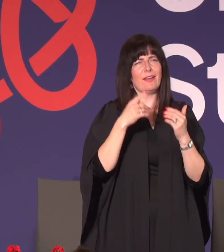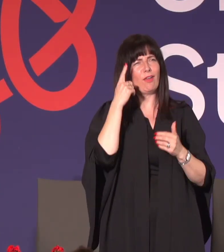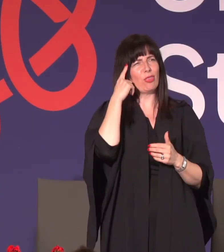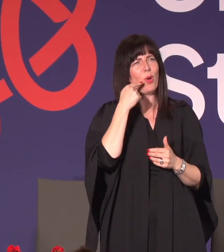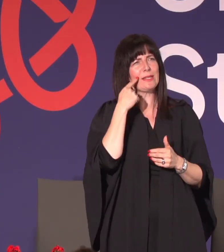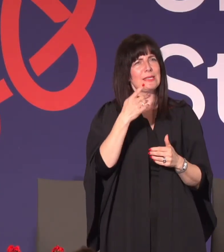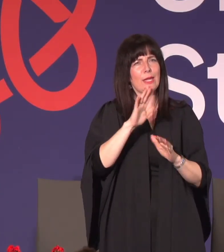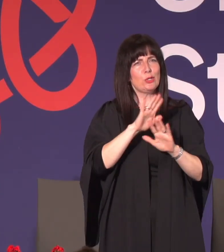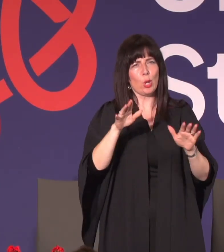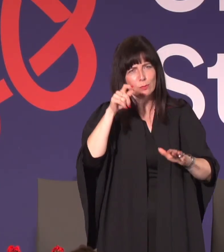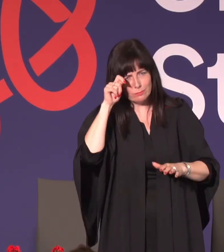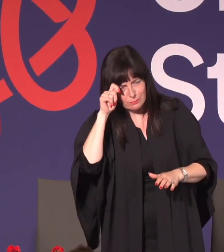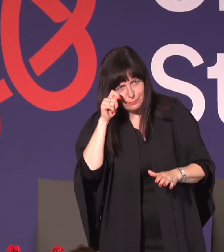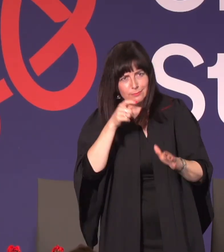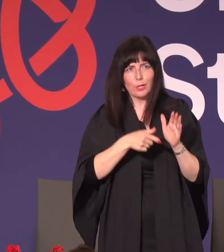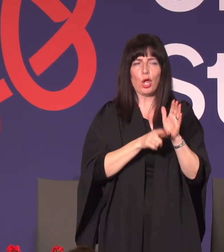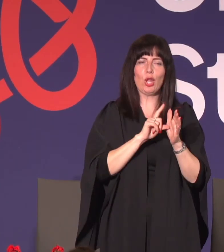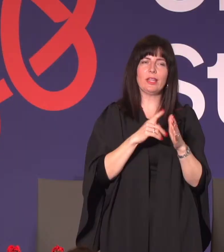say.